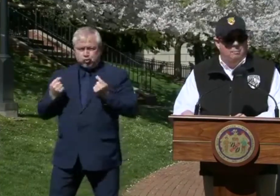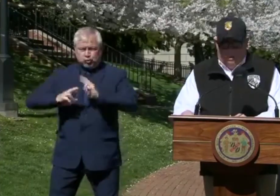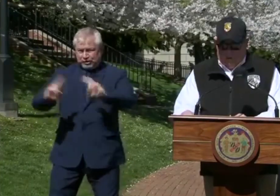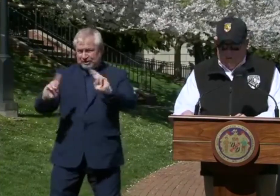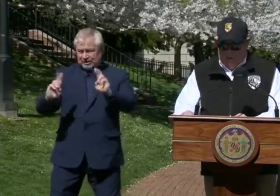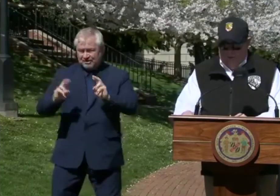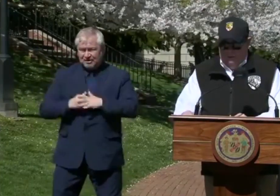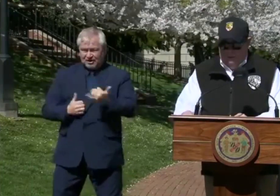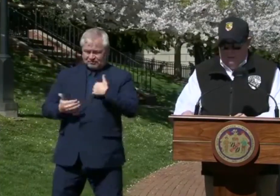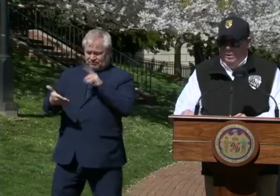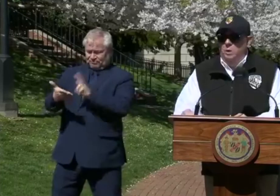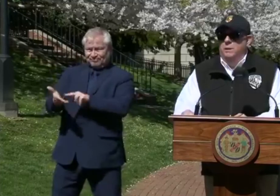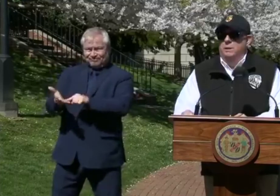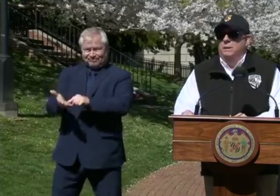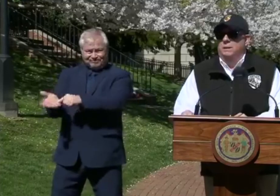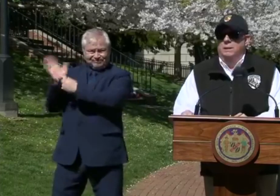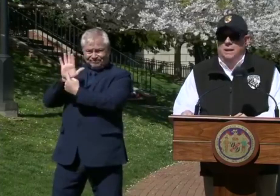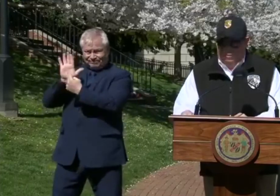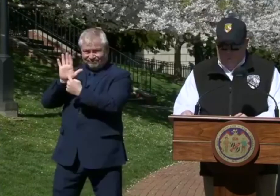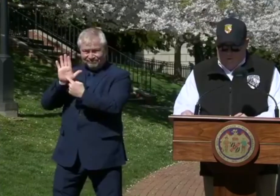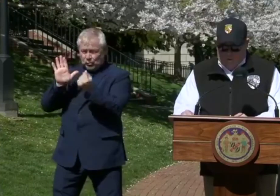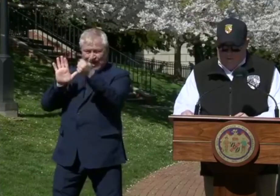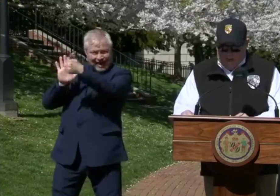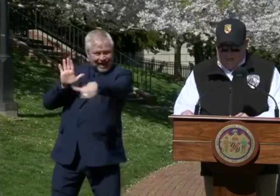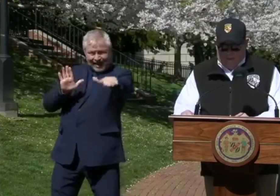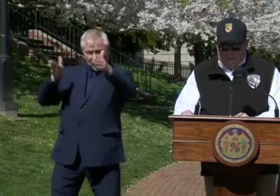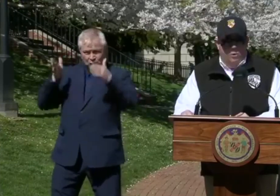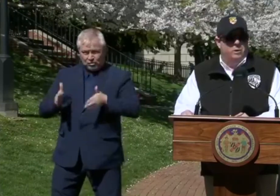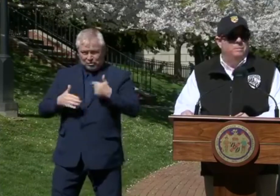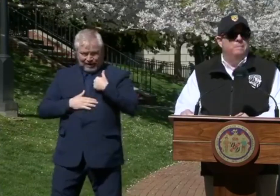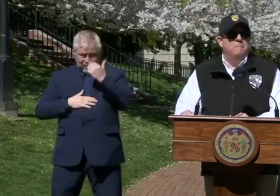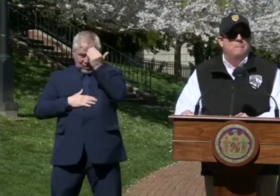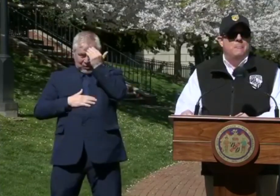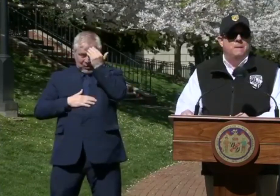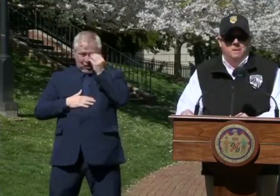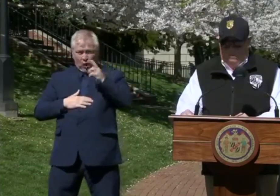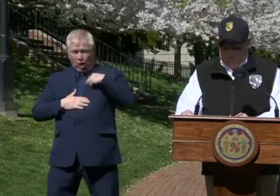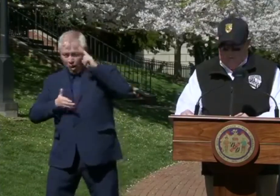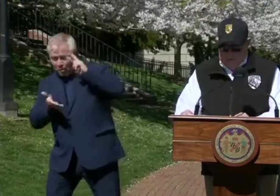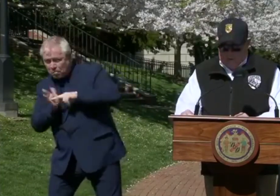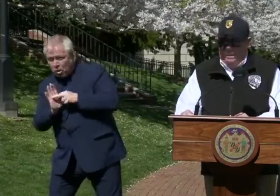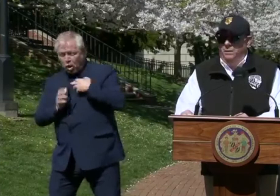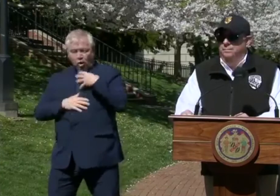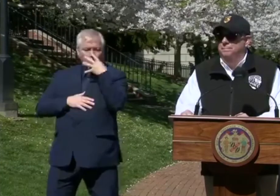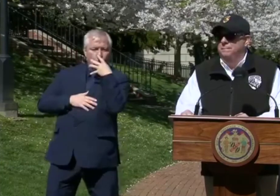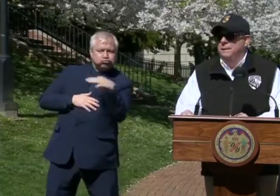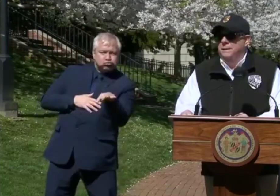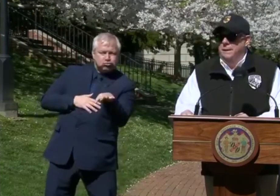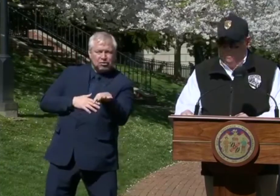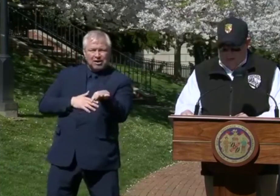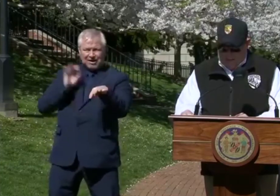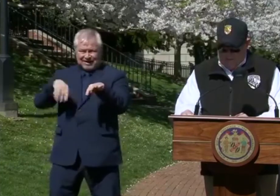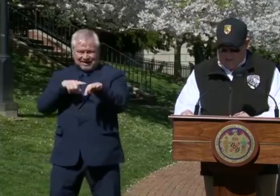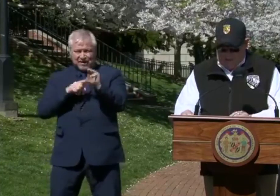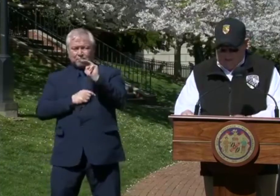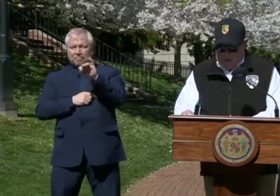any person who knowingly and willfully violates the order is guilty of a misdemeanor, and